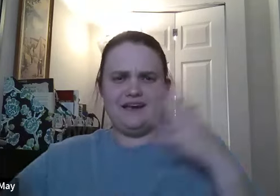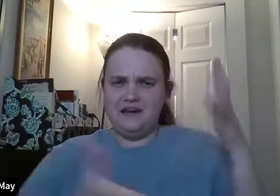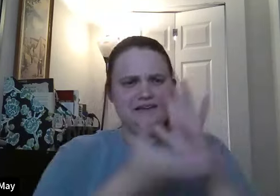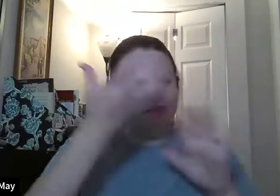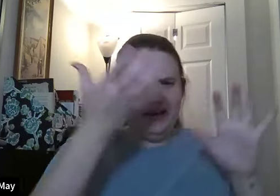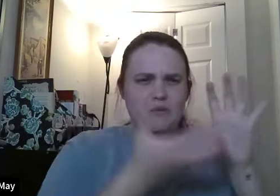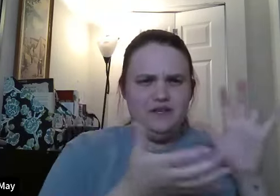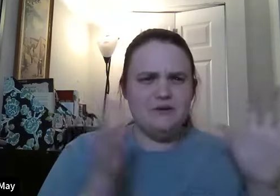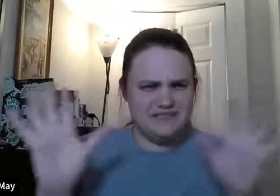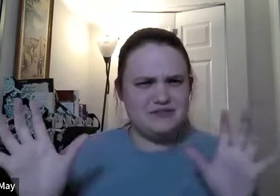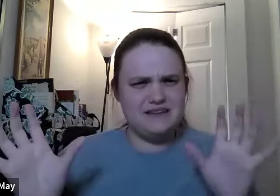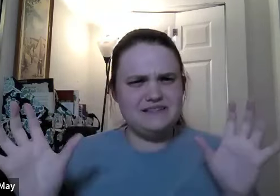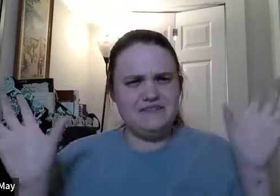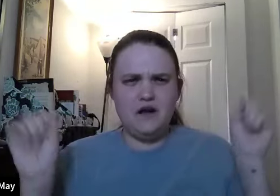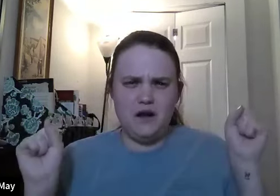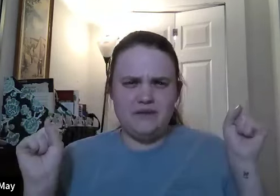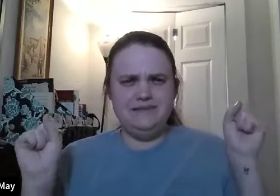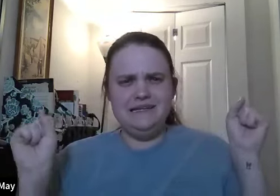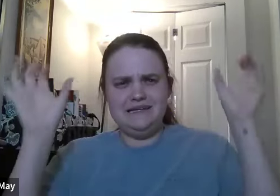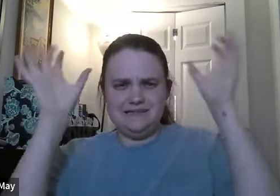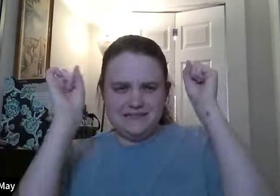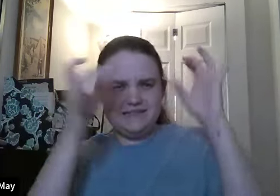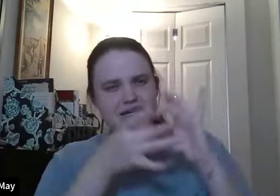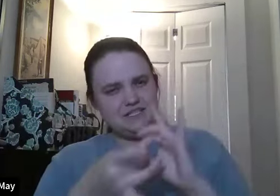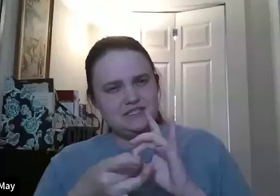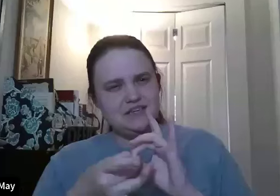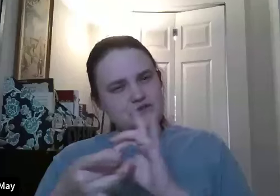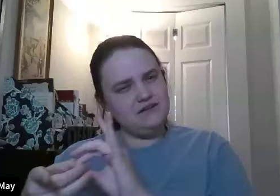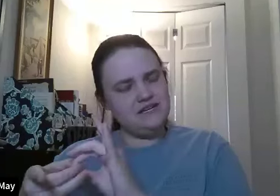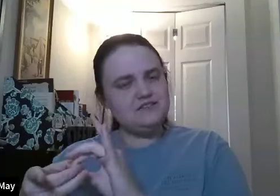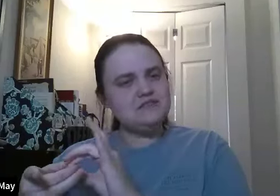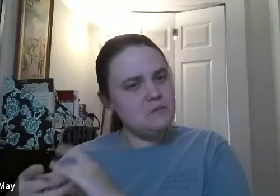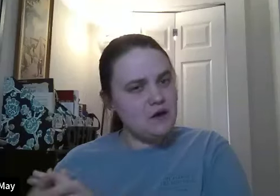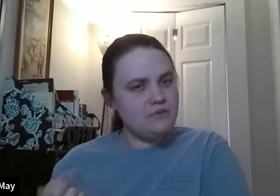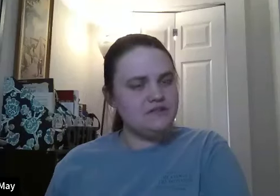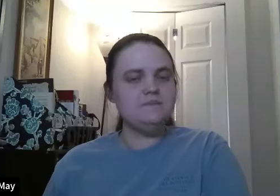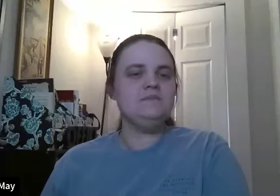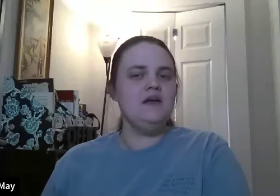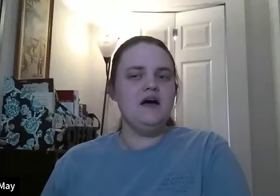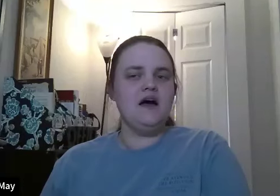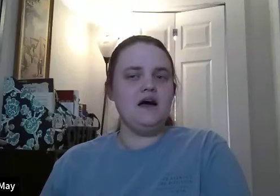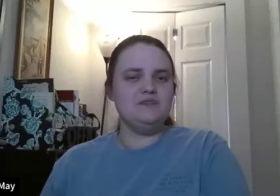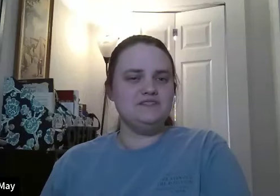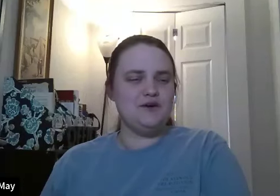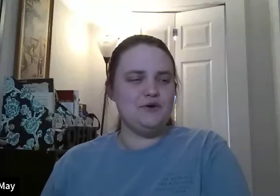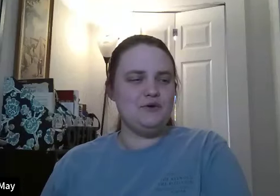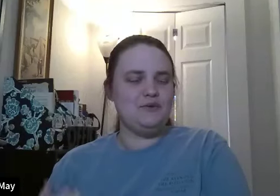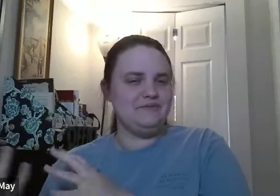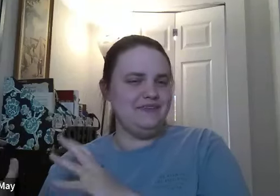kind of can get, it's those kinds of like the common sense connections, like those context clues come help build it. And so